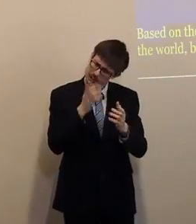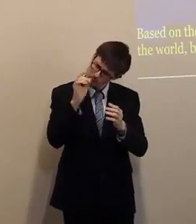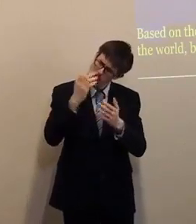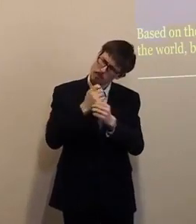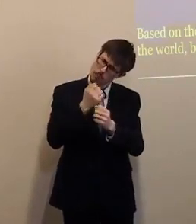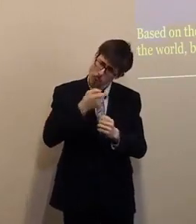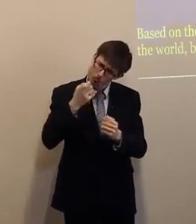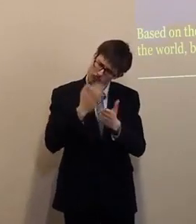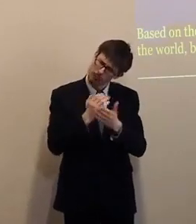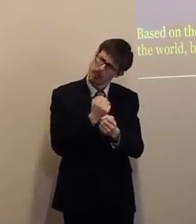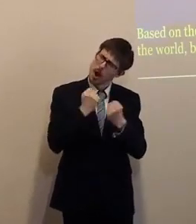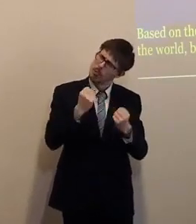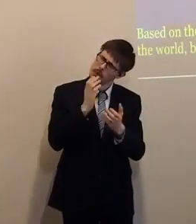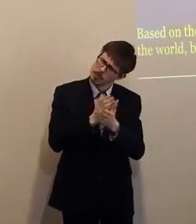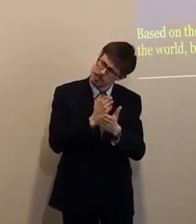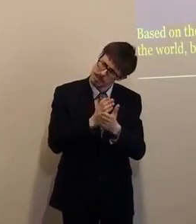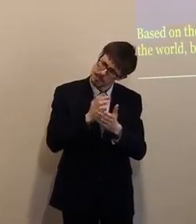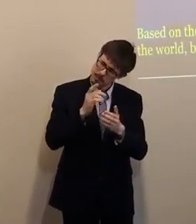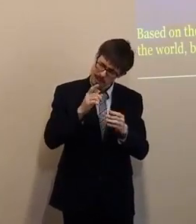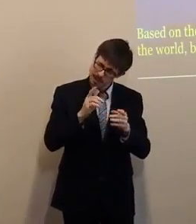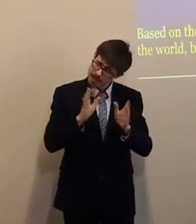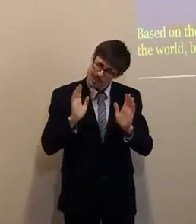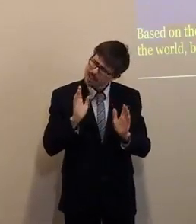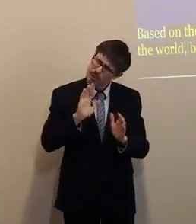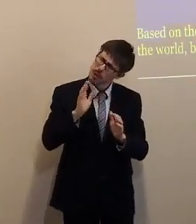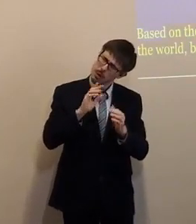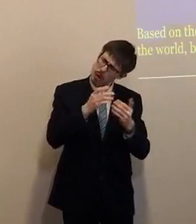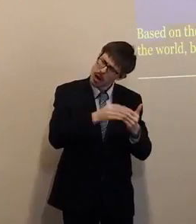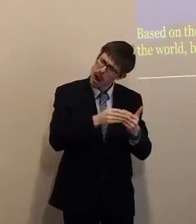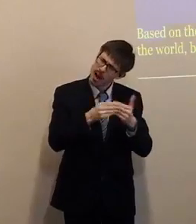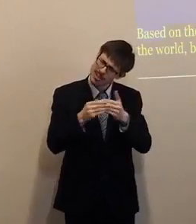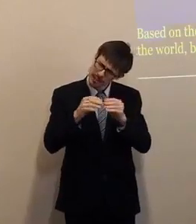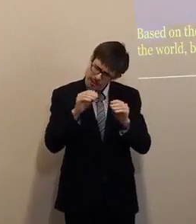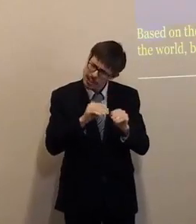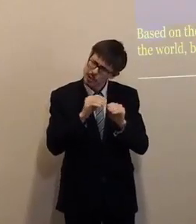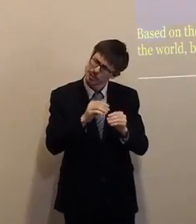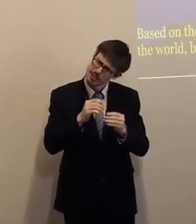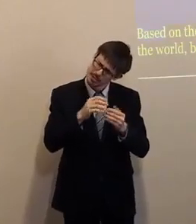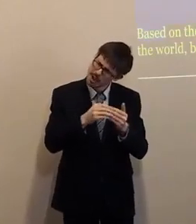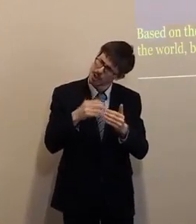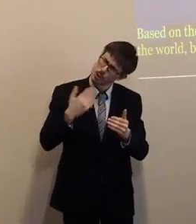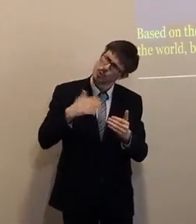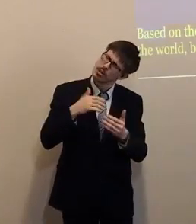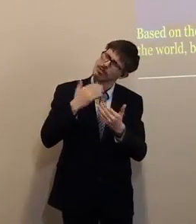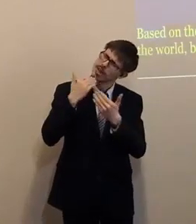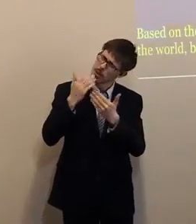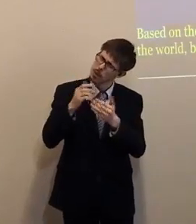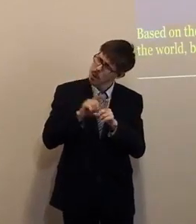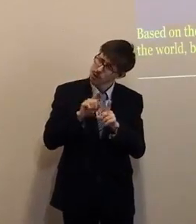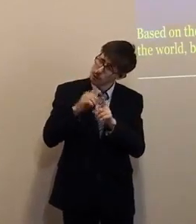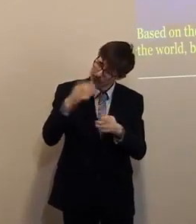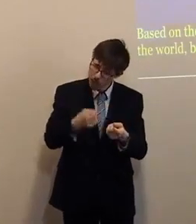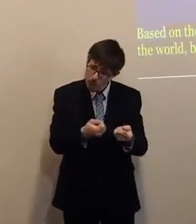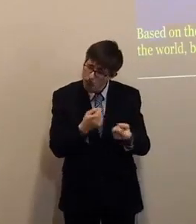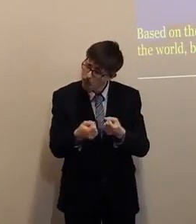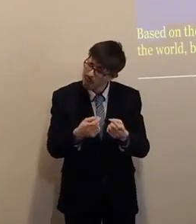Amen. Lord, we thank thee for thy call is so powerful. Thou hast guided him, led him,